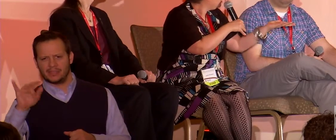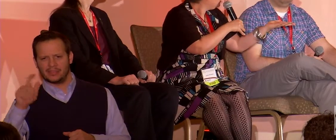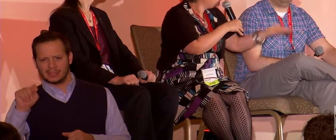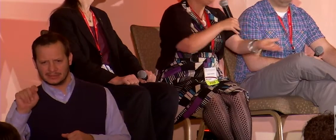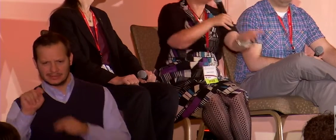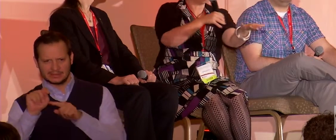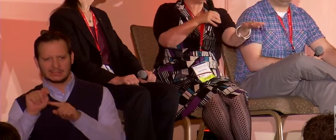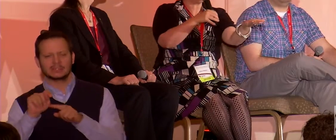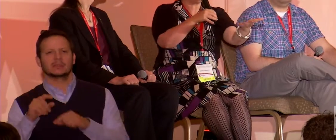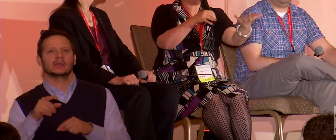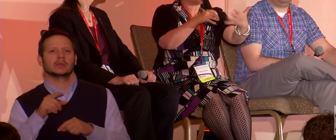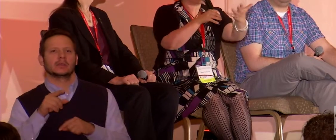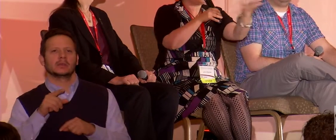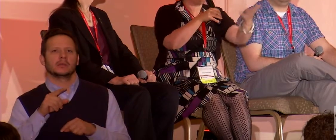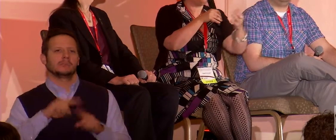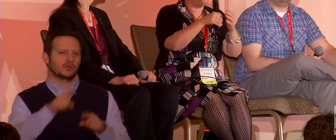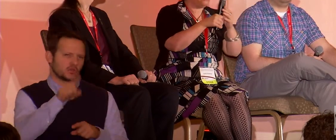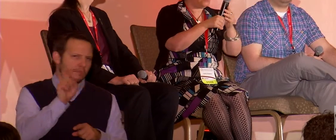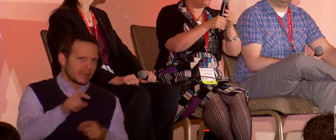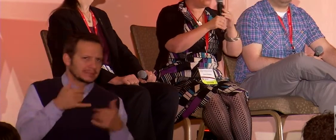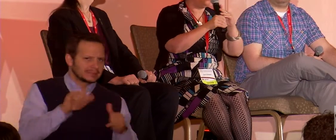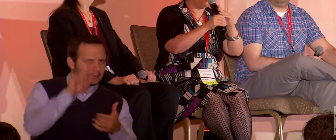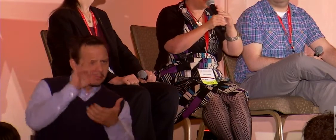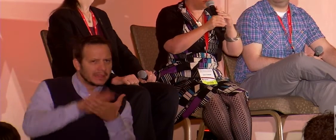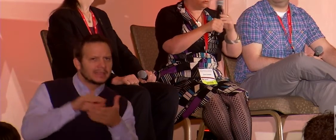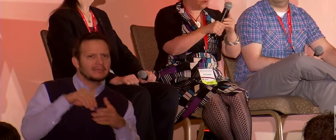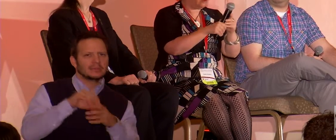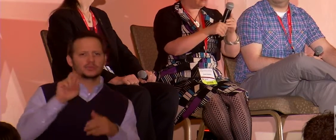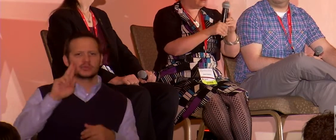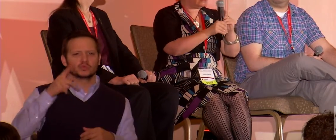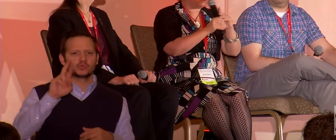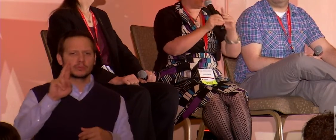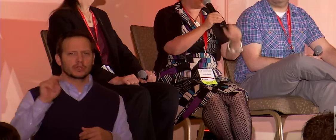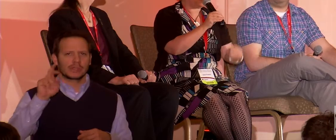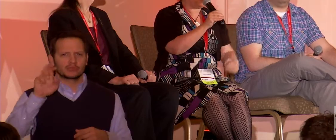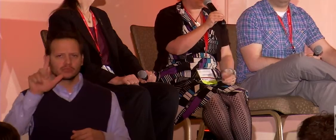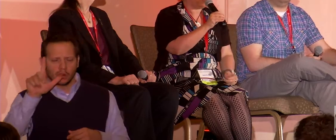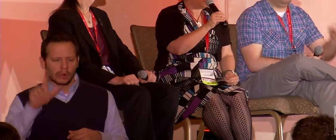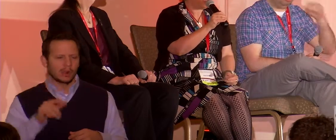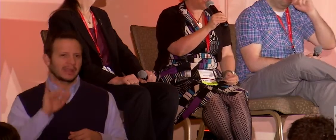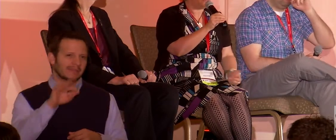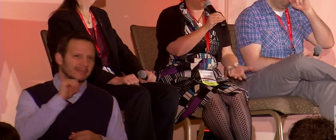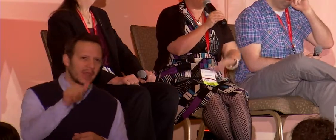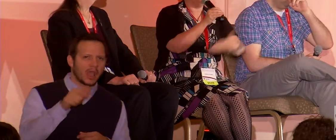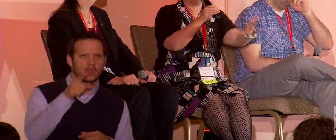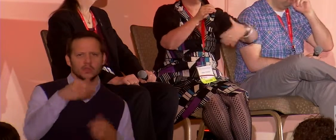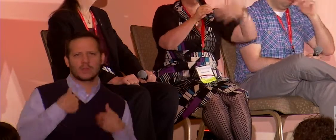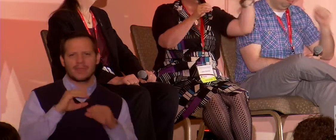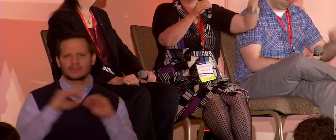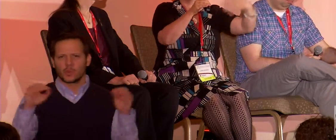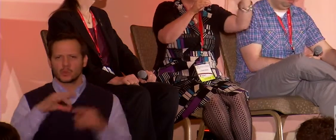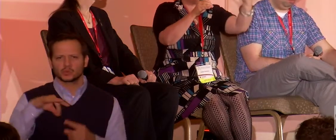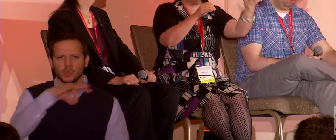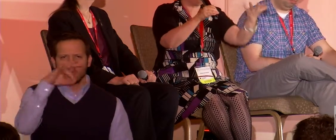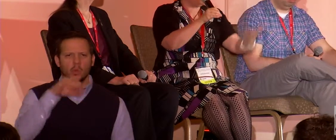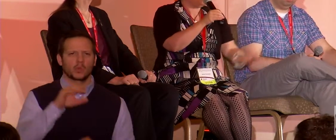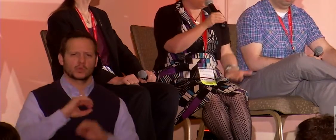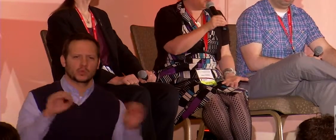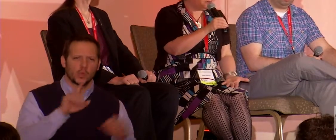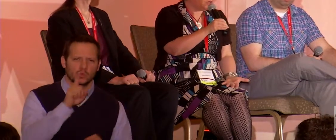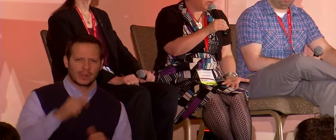said you're a corpse you're if a you don't corpse. Have a soul. He said it's like you have no. You're on. Oh, there we go. You have no real